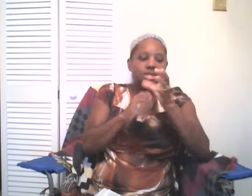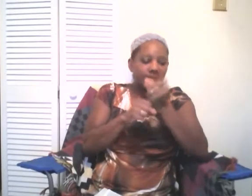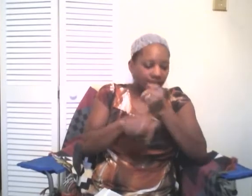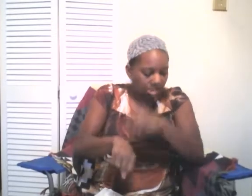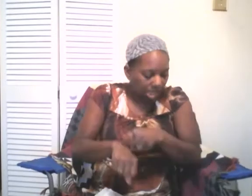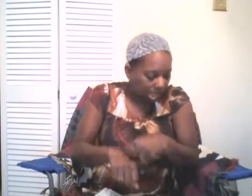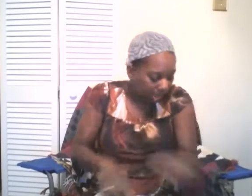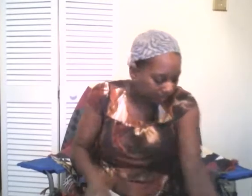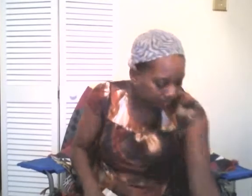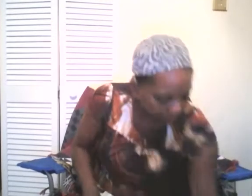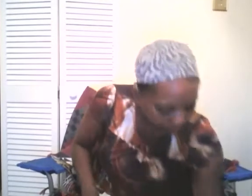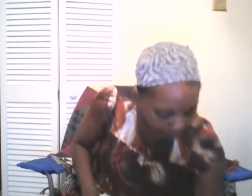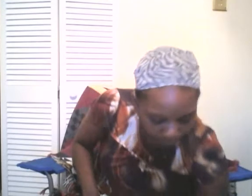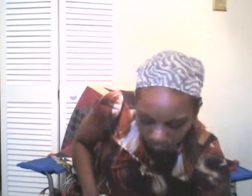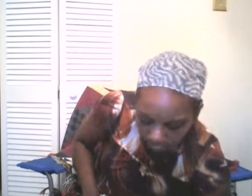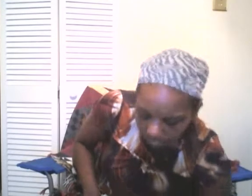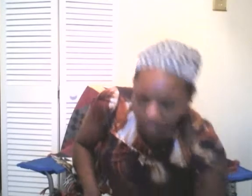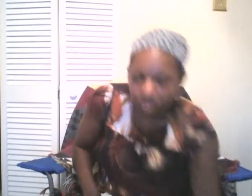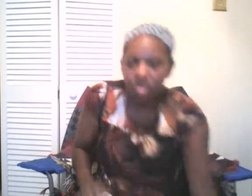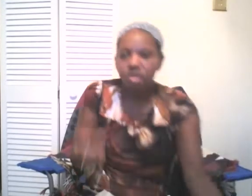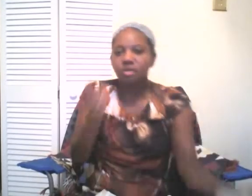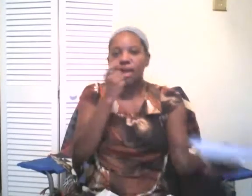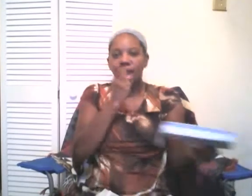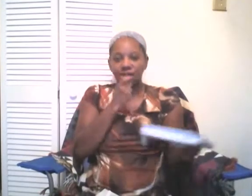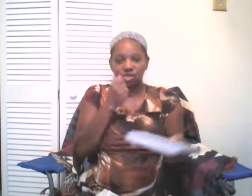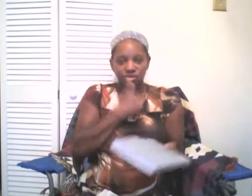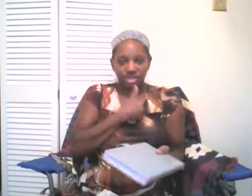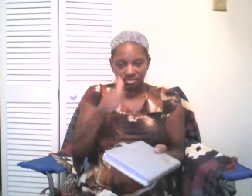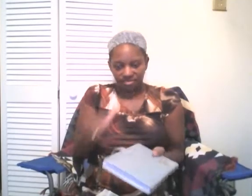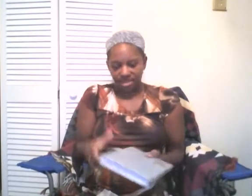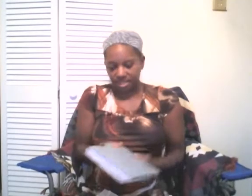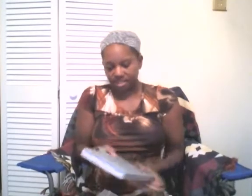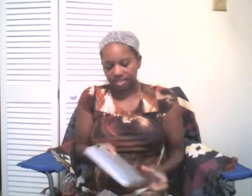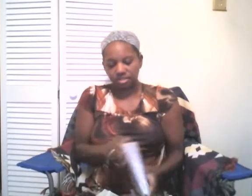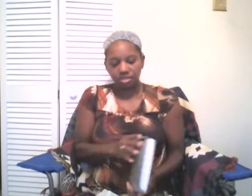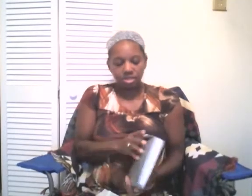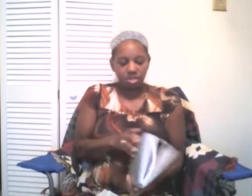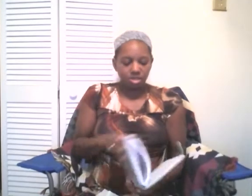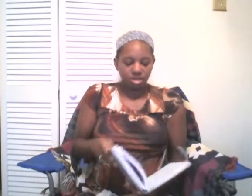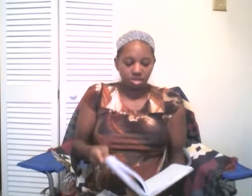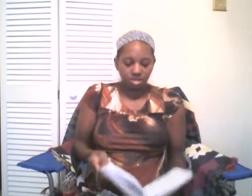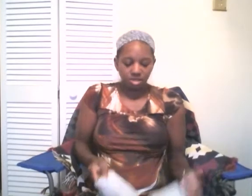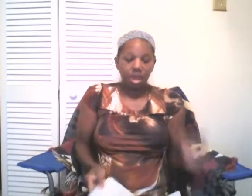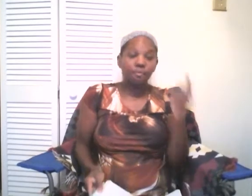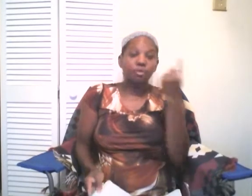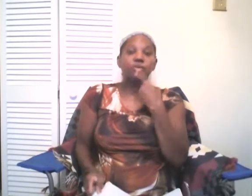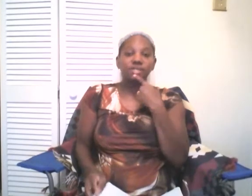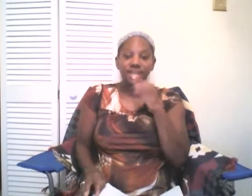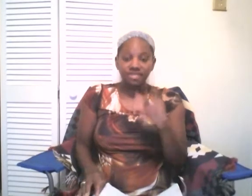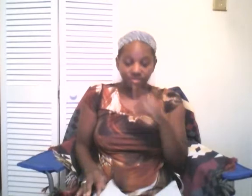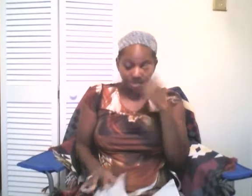take the time to ask yourself this. And I'm only going to say this